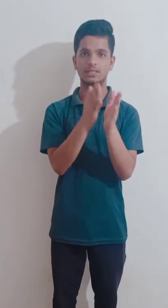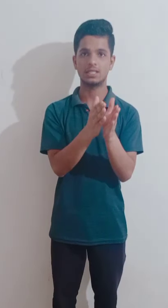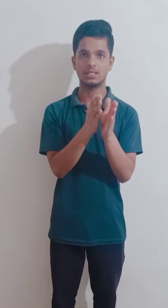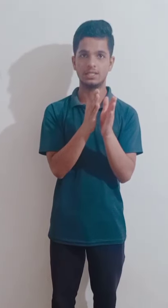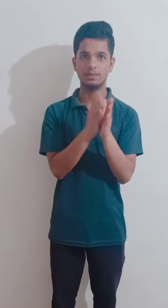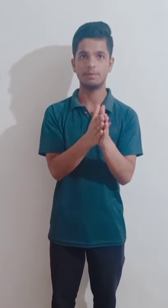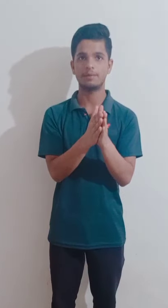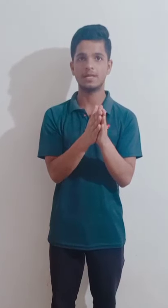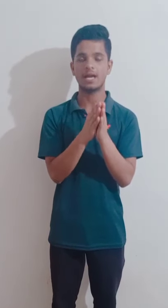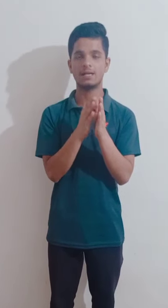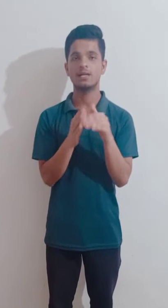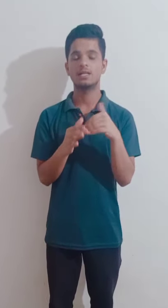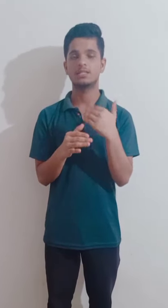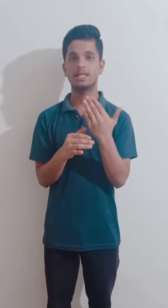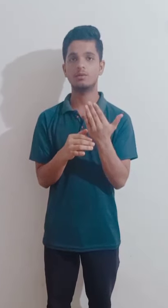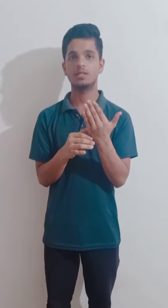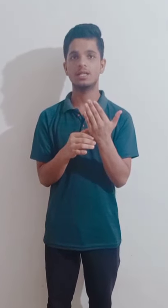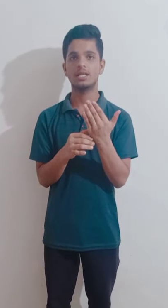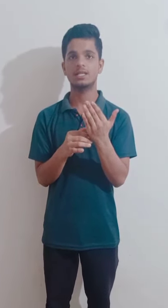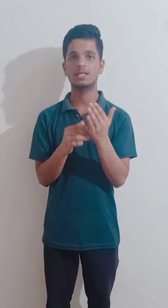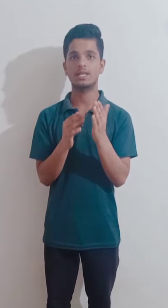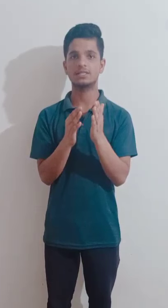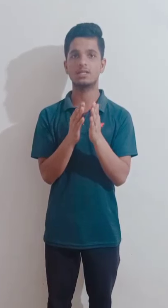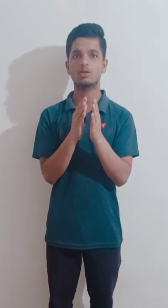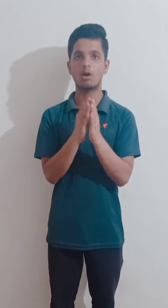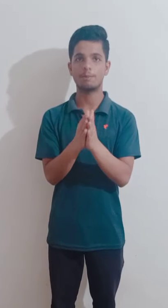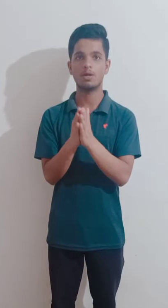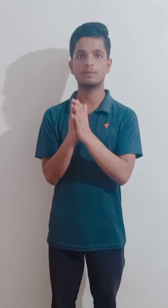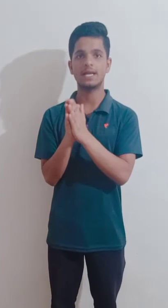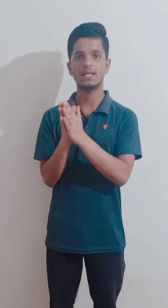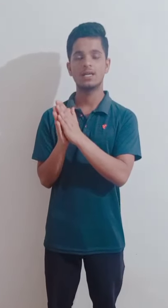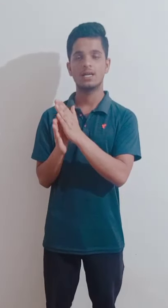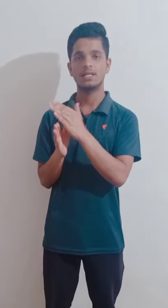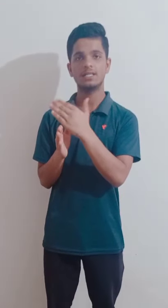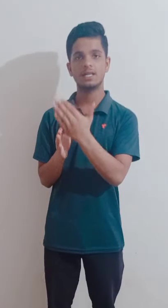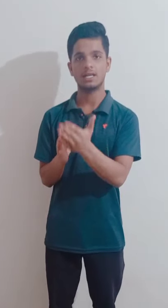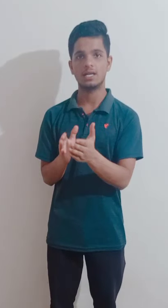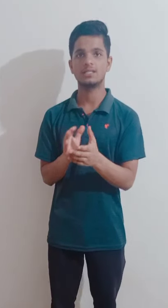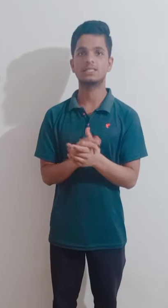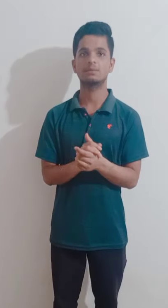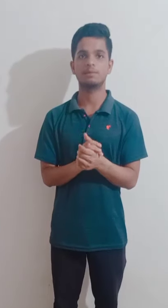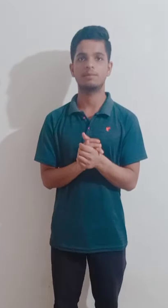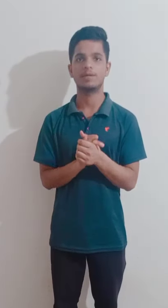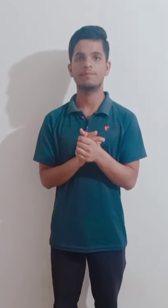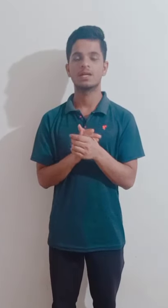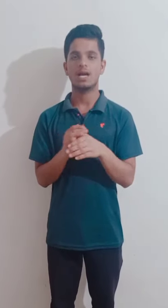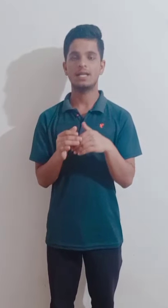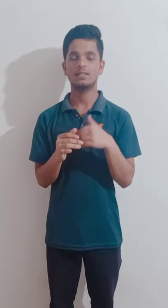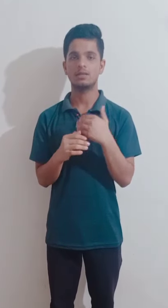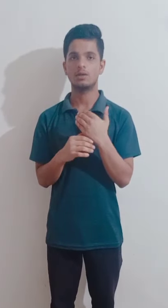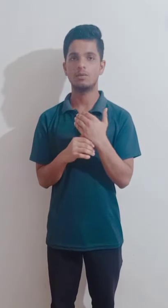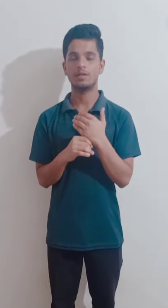heap memory, and then only it creates a copy of that in SCP memory. And whenever we